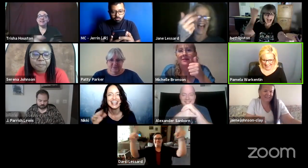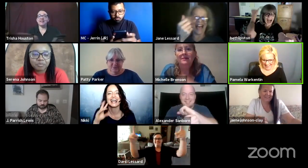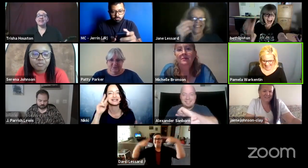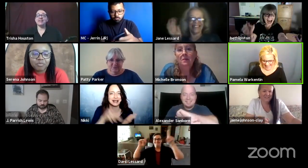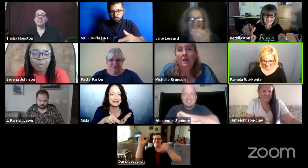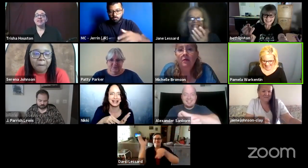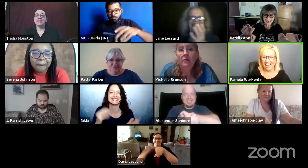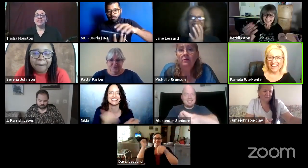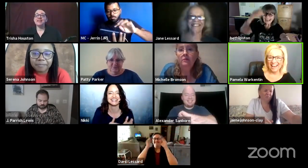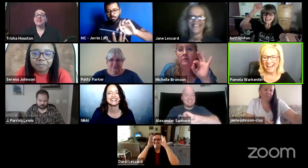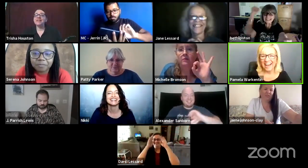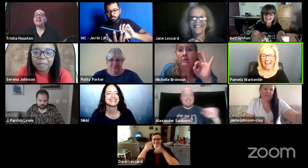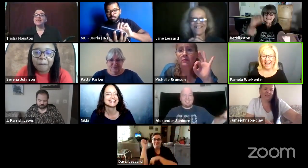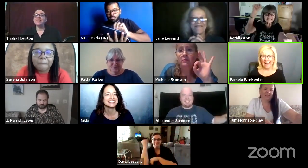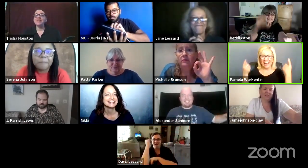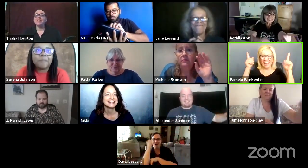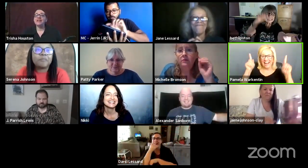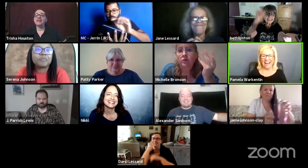And right back to it.